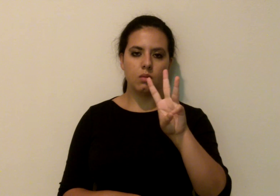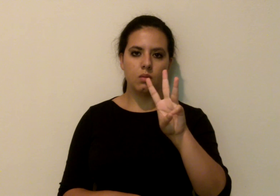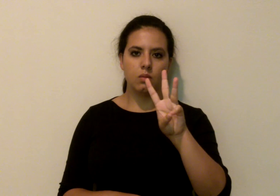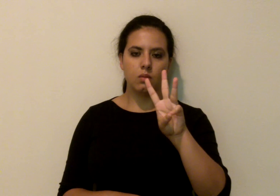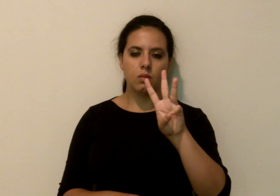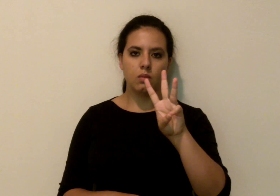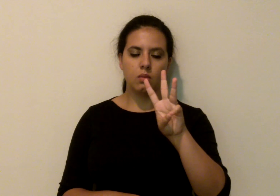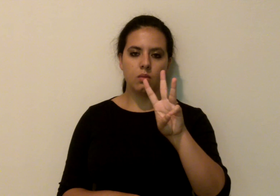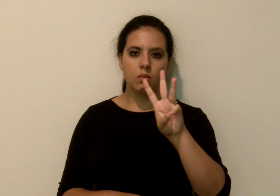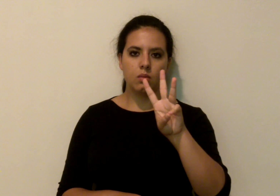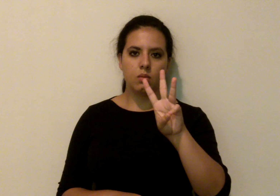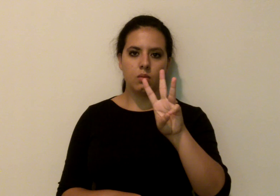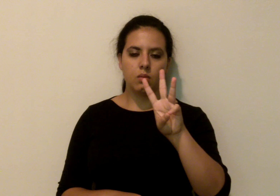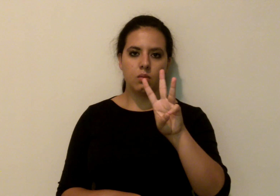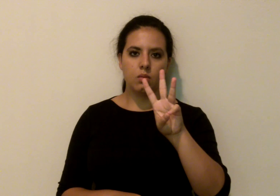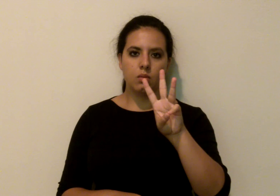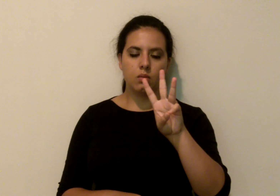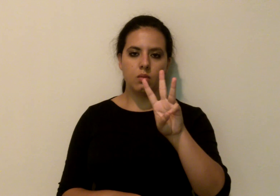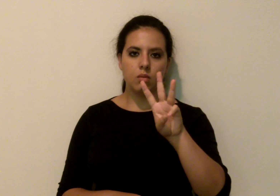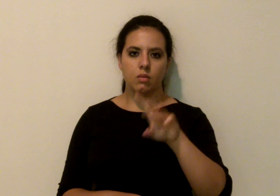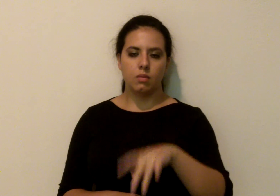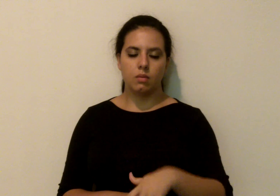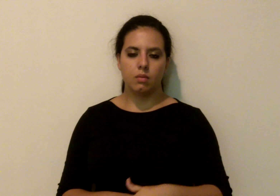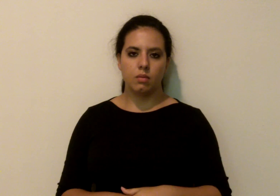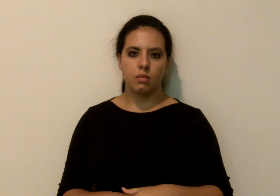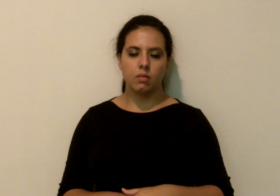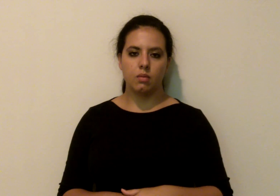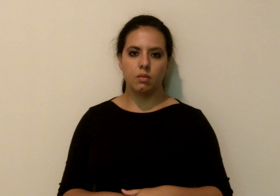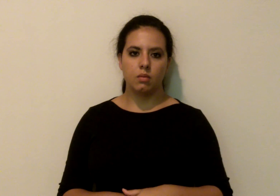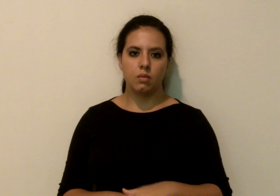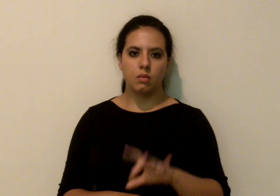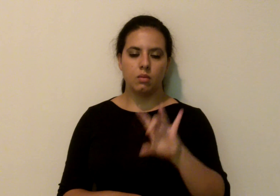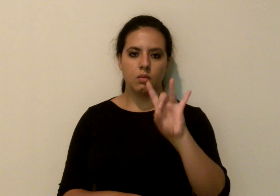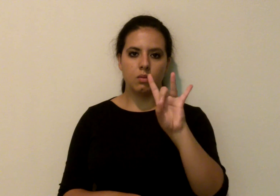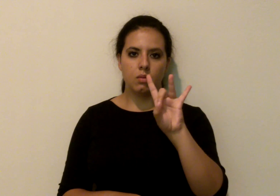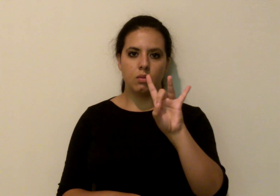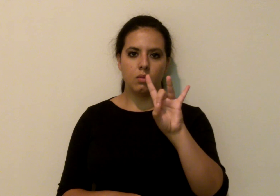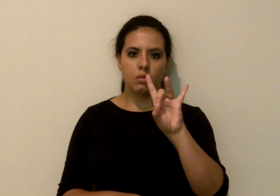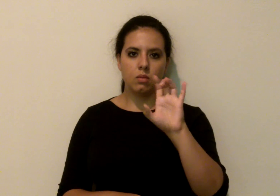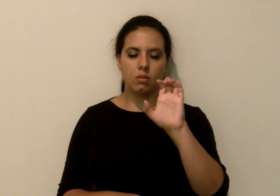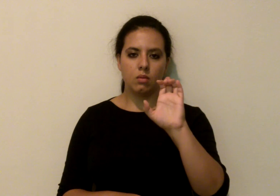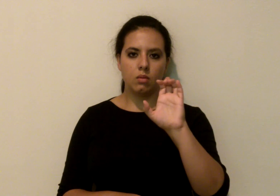876. That is 876. You are going to do